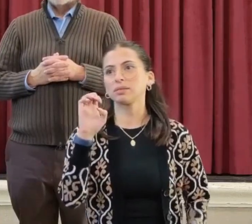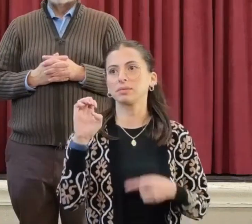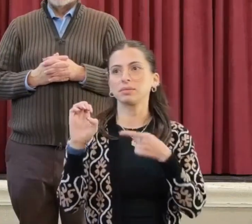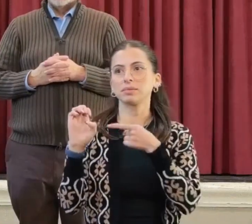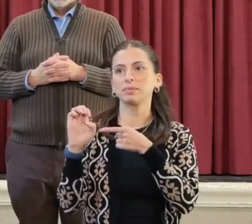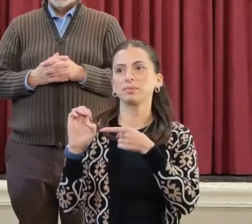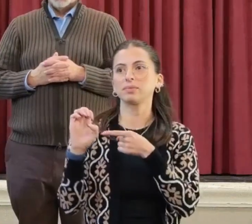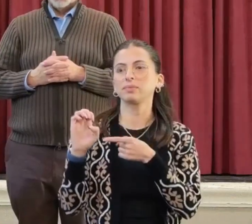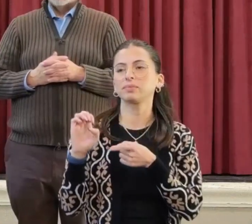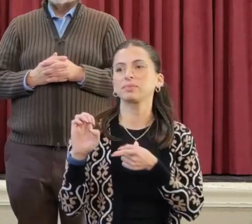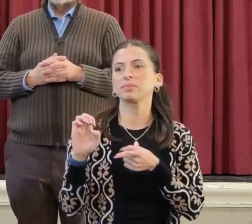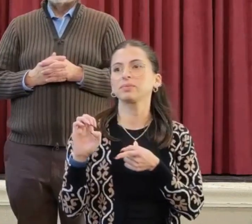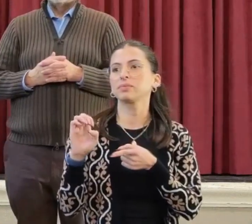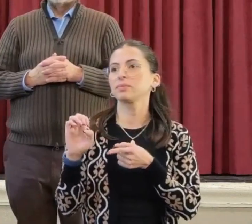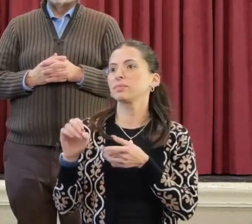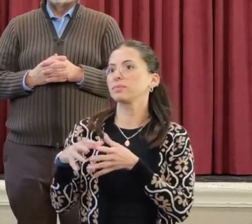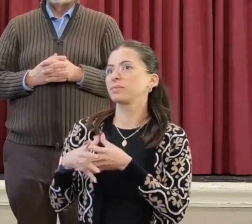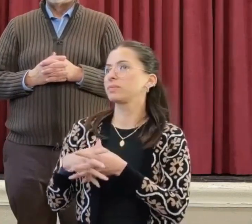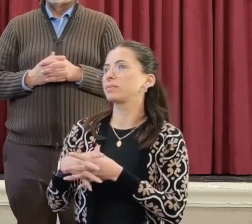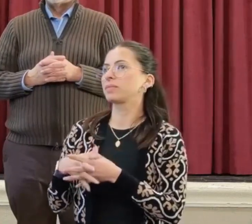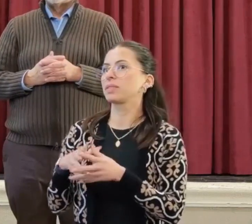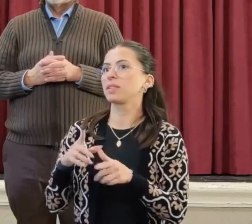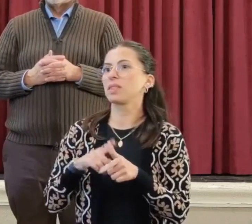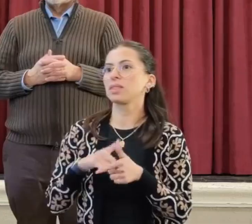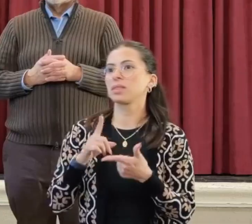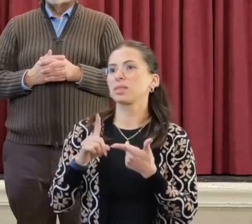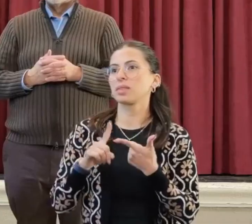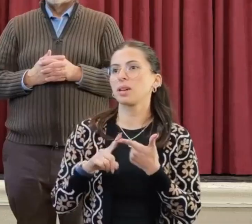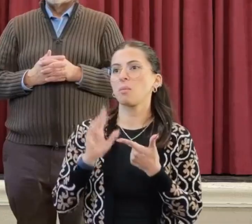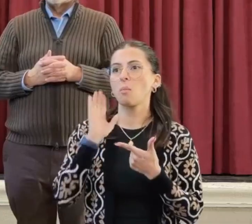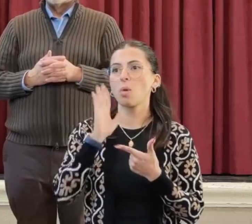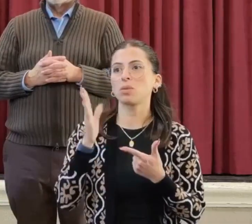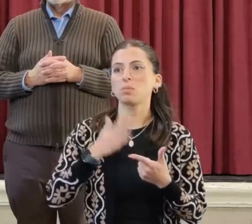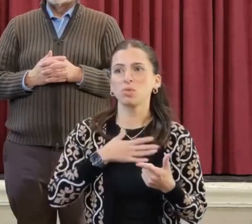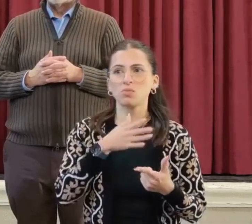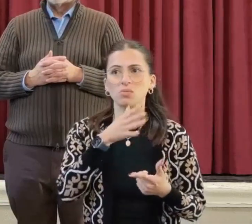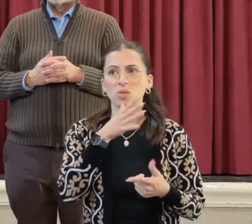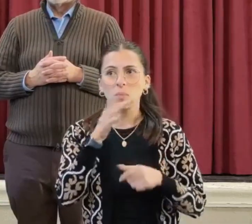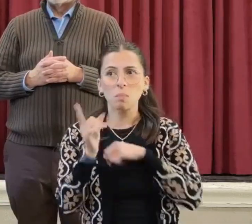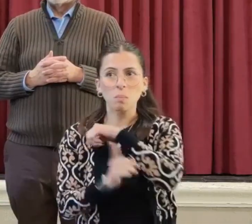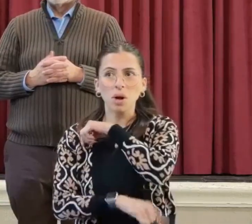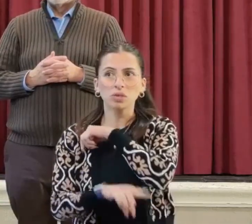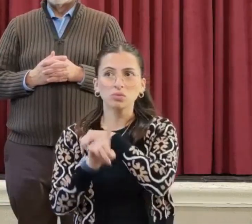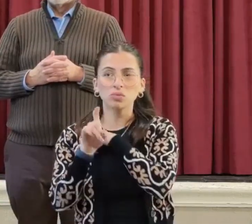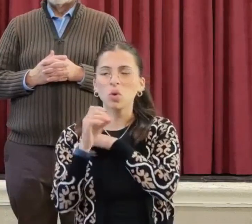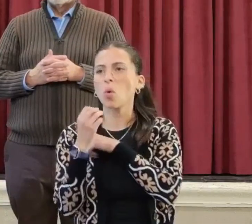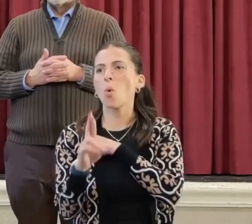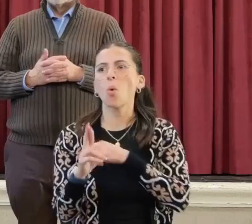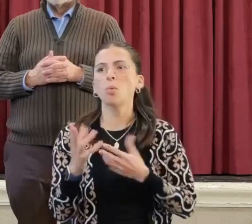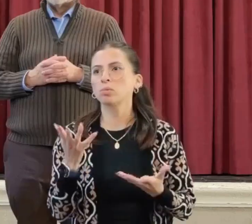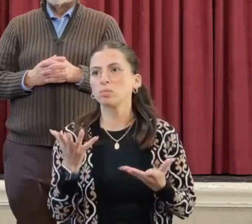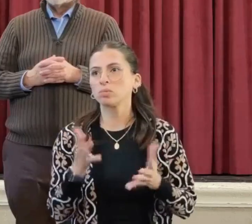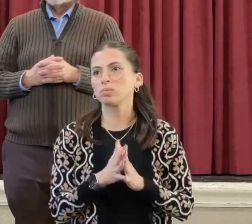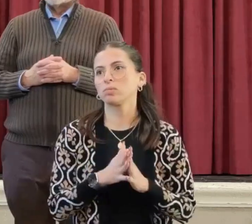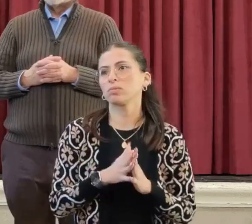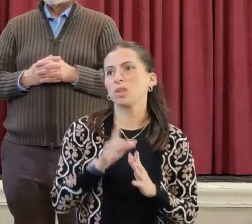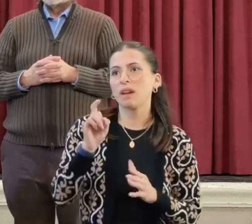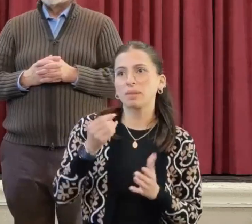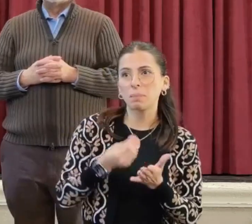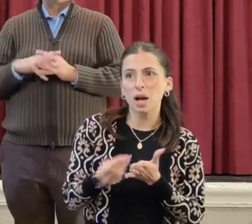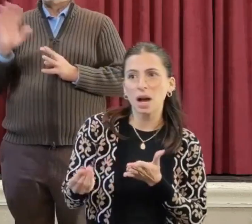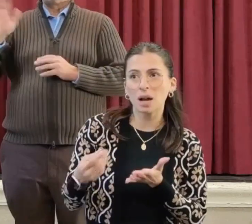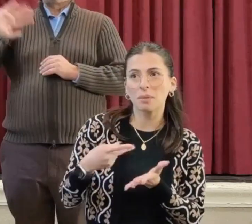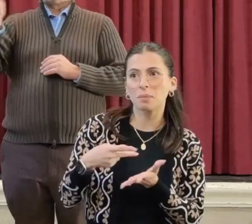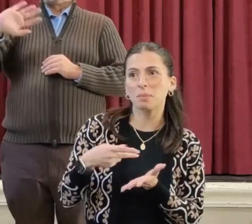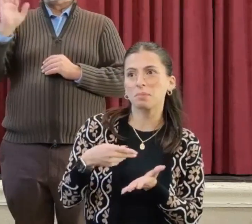and maybe it was involved in this hospice fraud that you're talking about, then would my mom get penalized for that, or